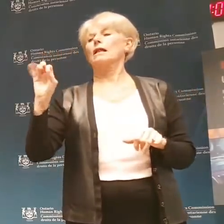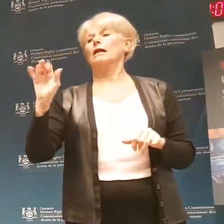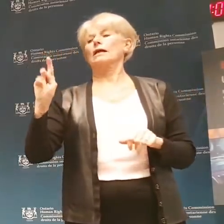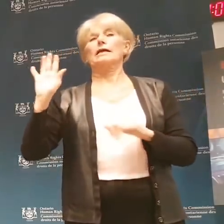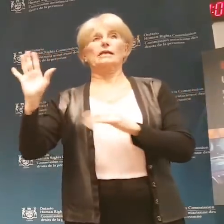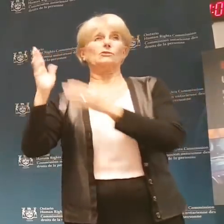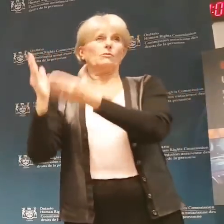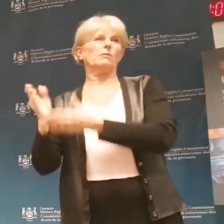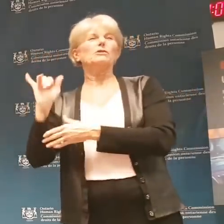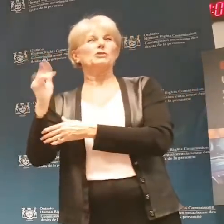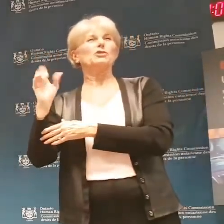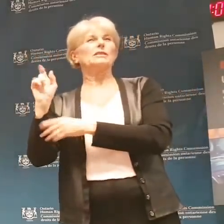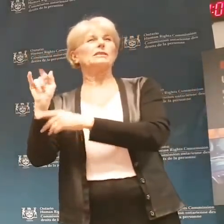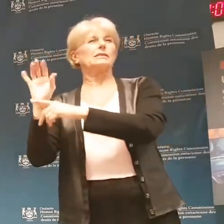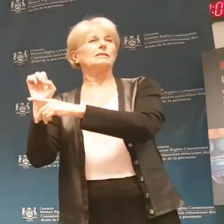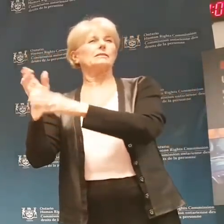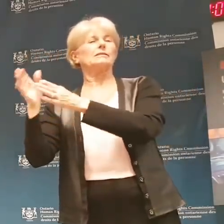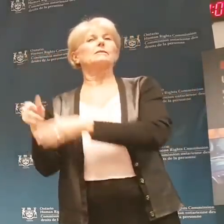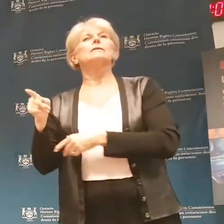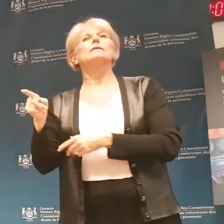recommendations, and it